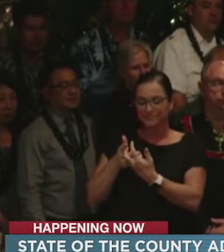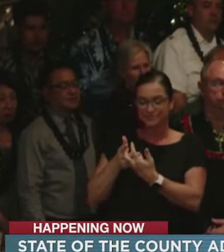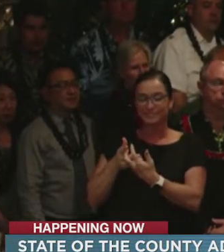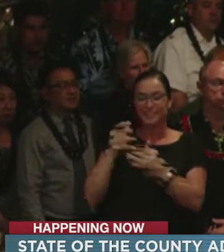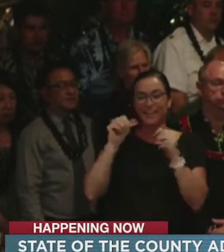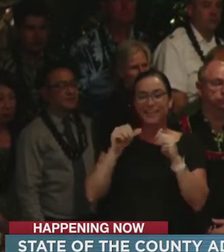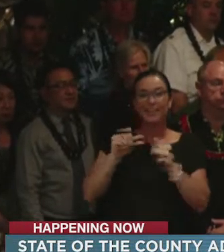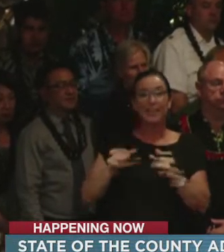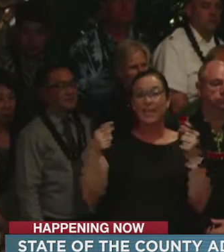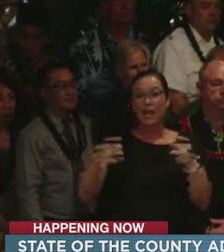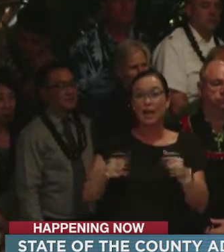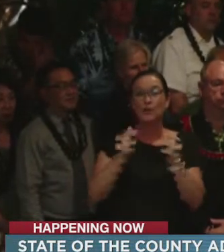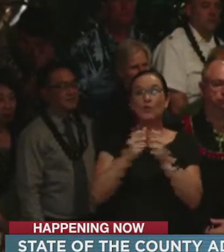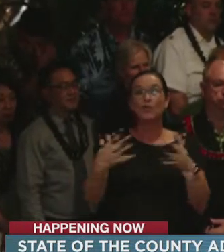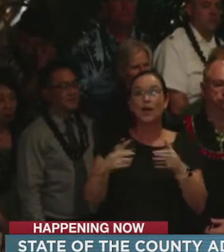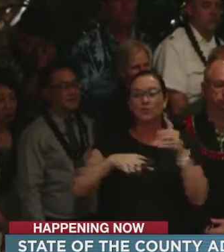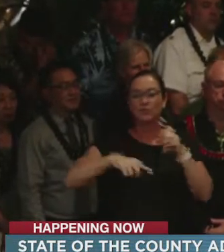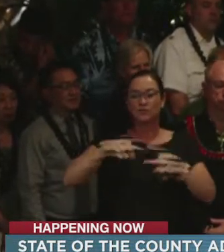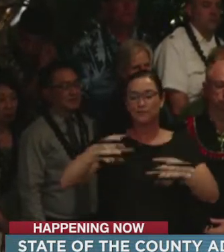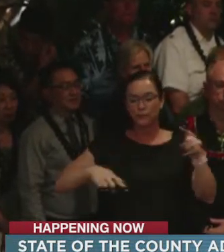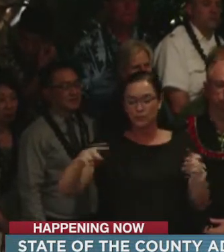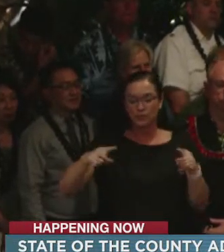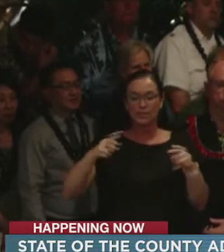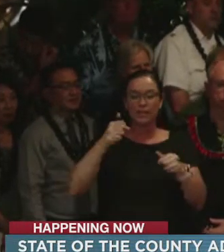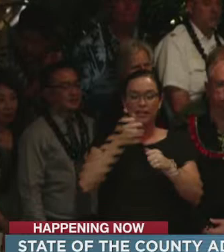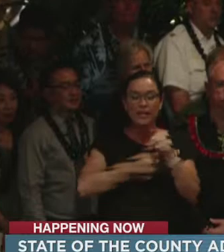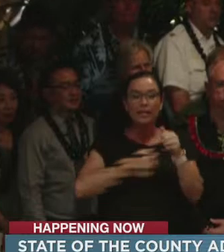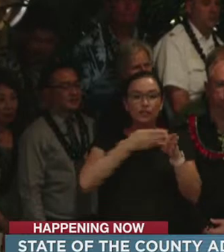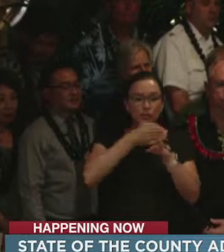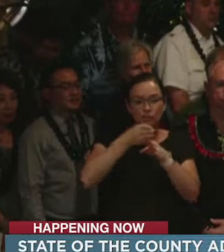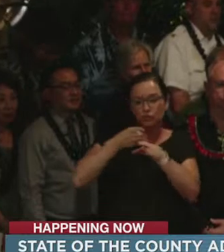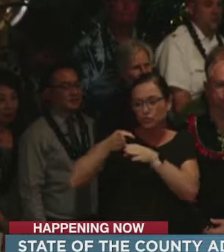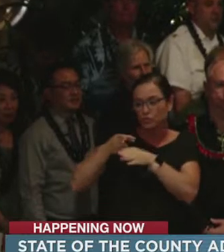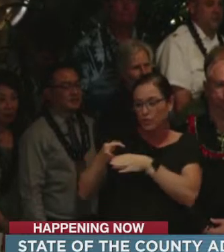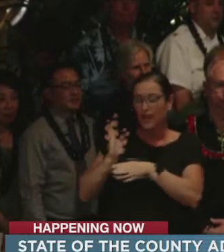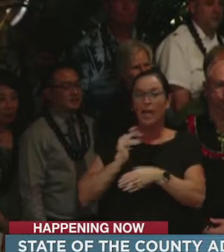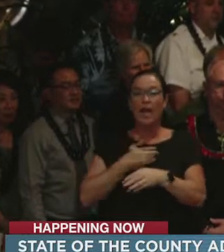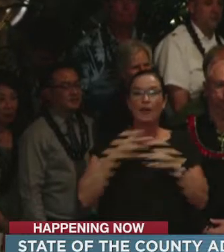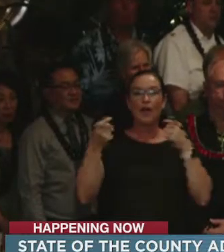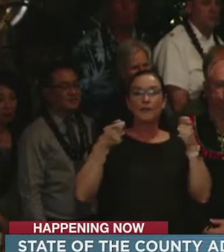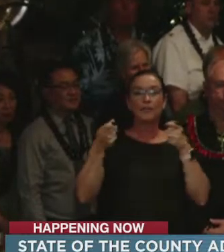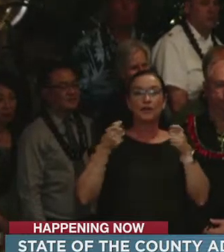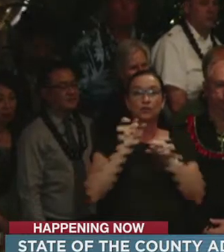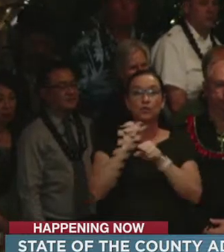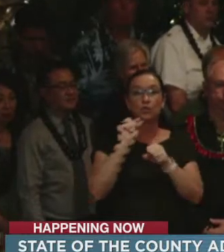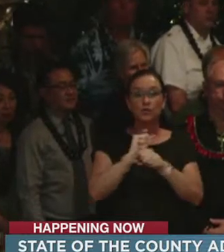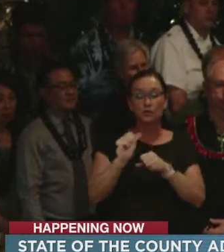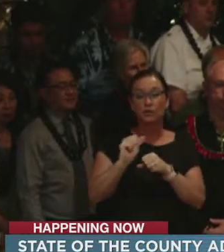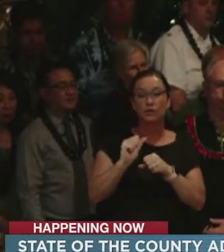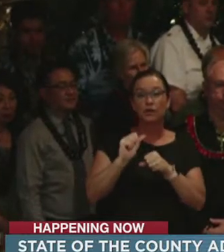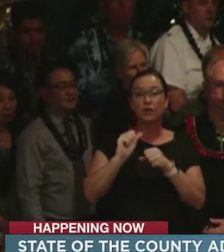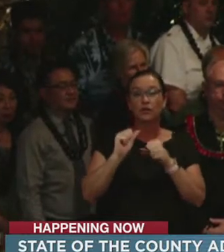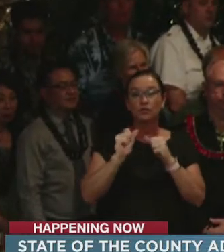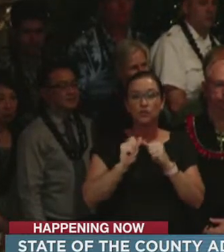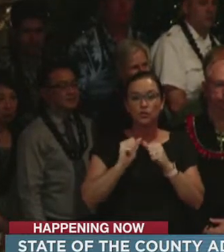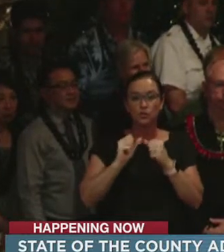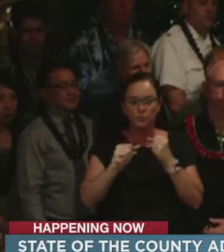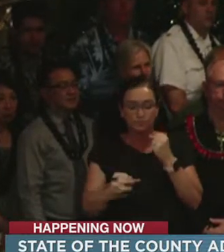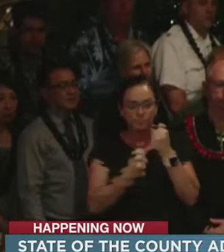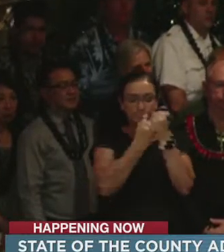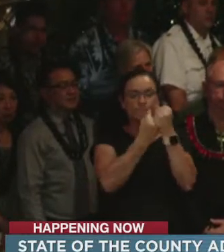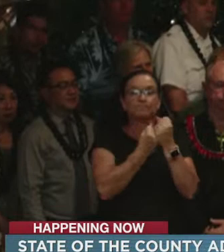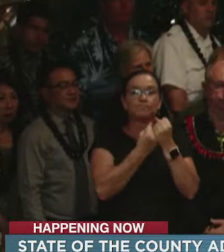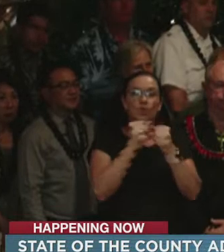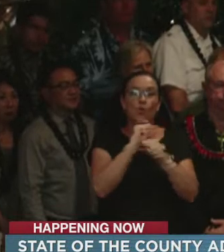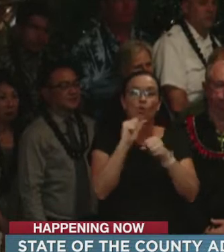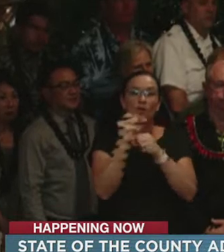cannot come without diversification of industry, our administration has begun working to bolster alternative revenue opportunities for our